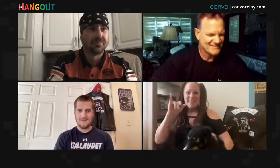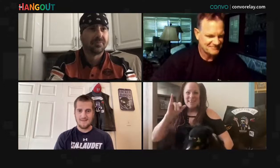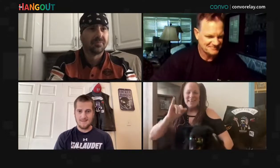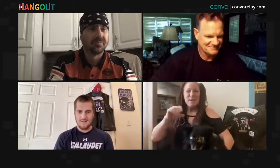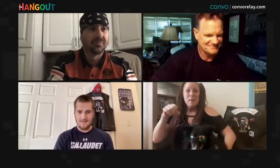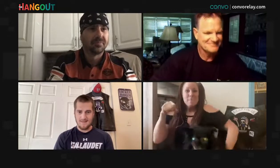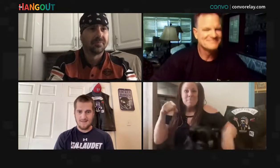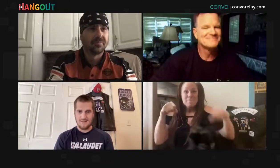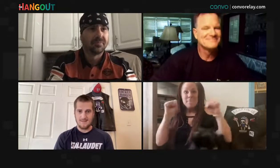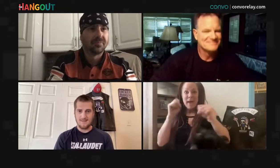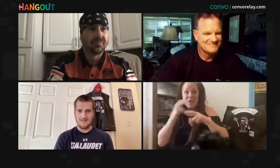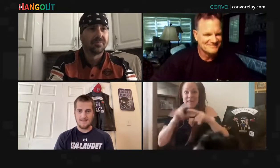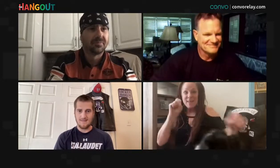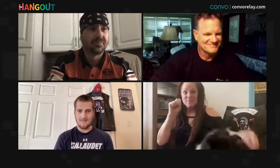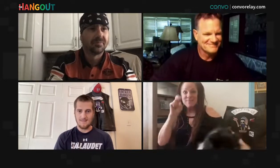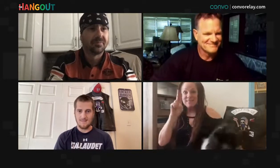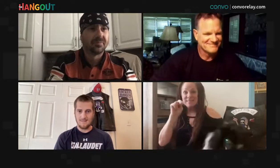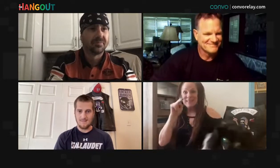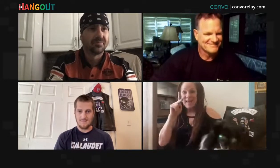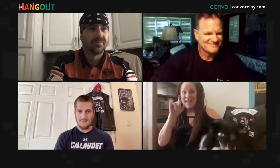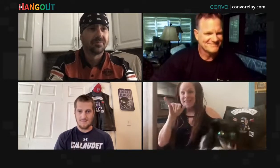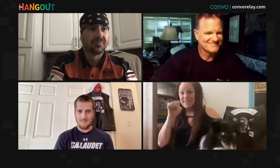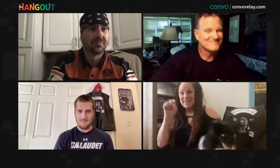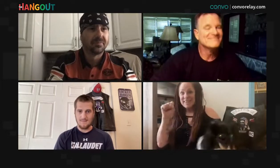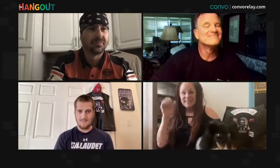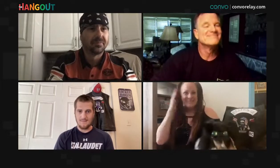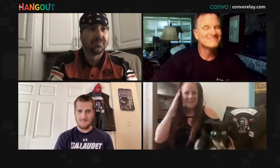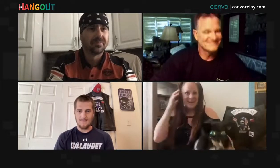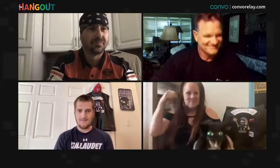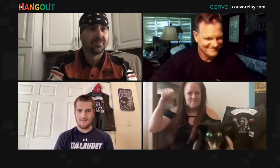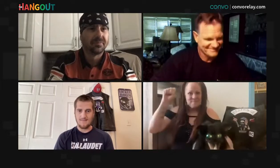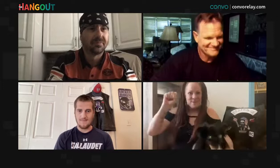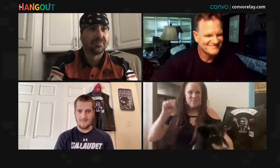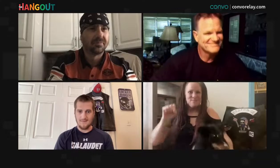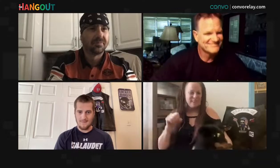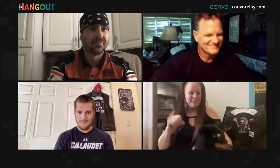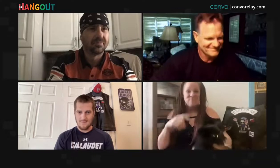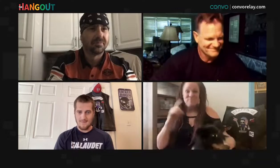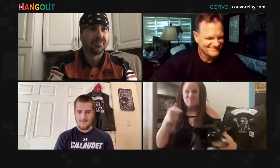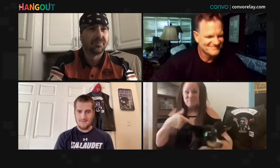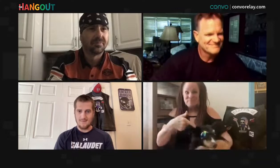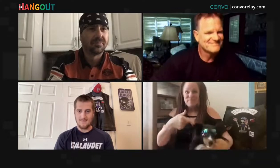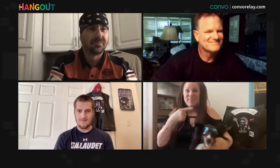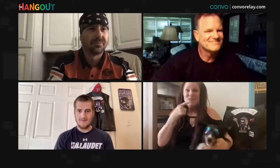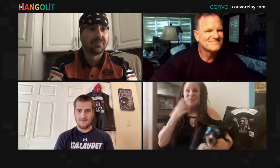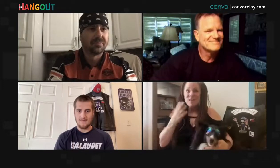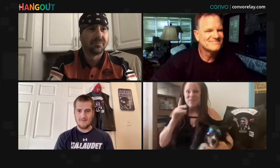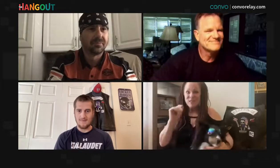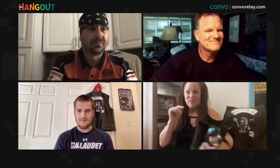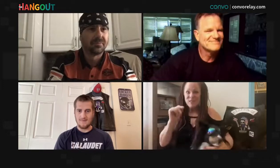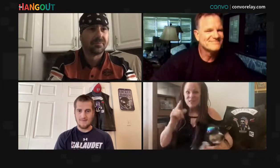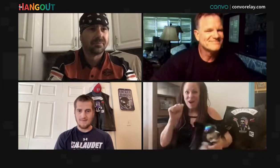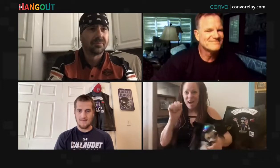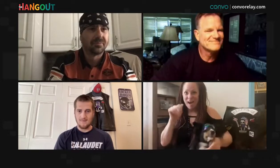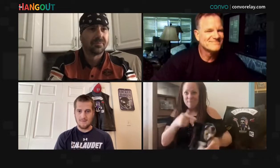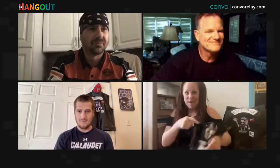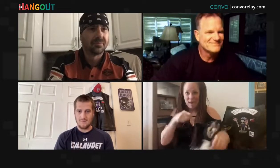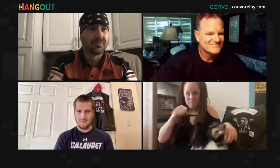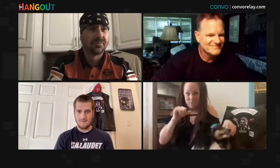Hello there. My name is Kimberly. Biker name is Sunkiss. And I have my hearing